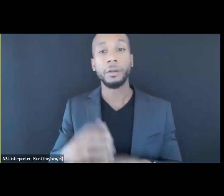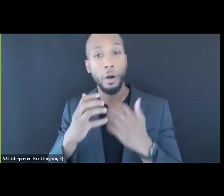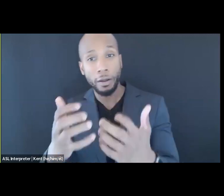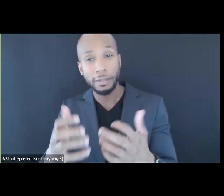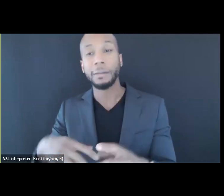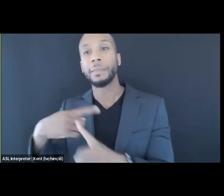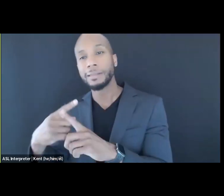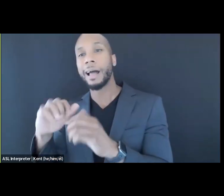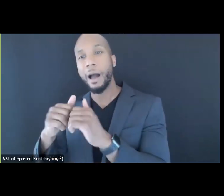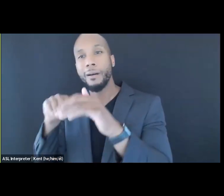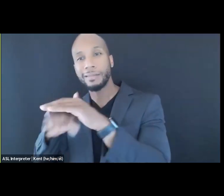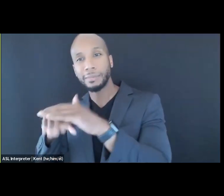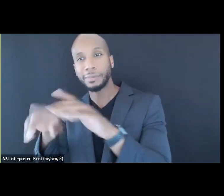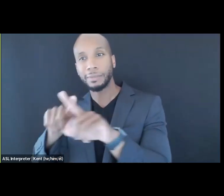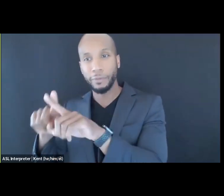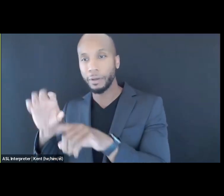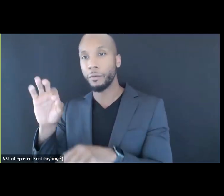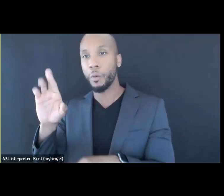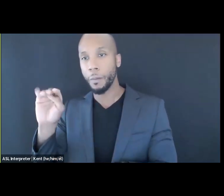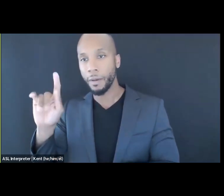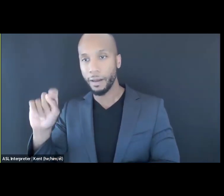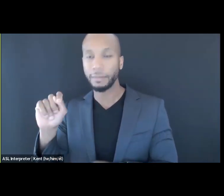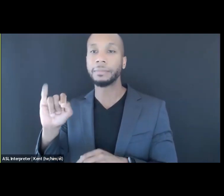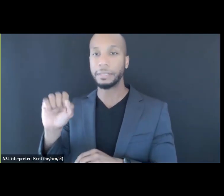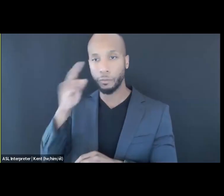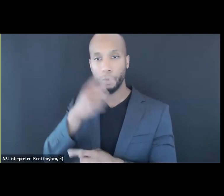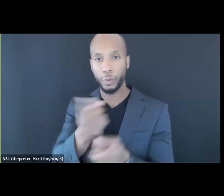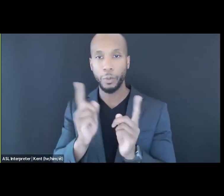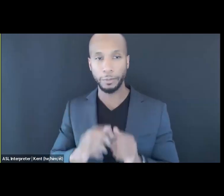also how accessible different formats are for you.